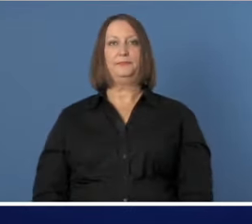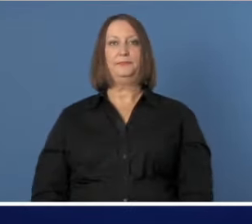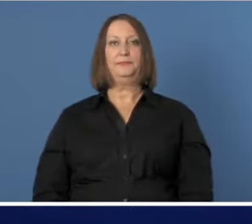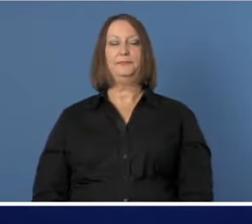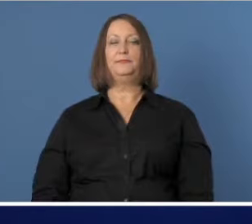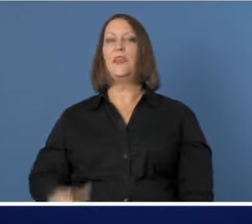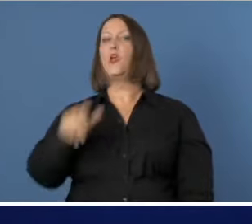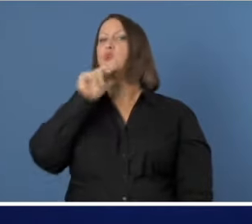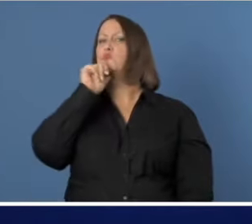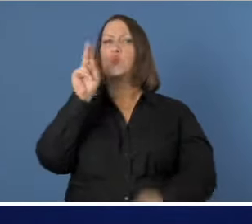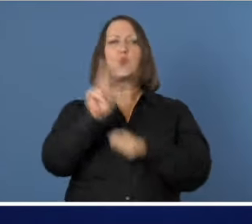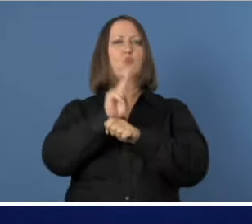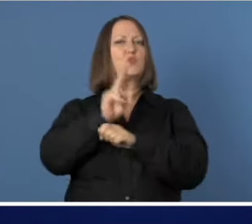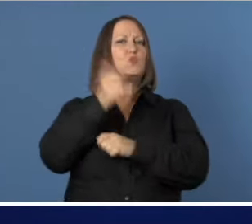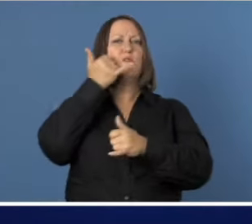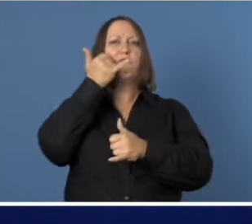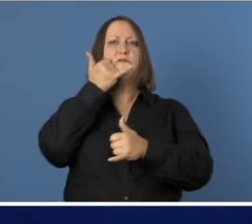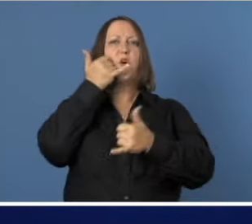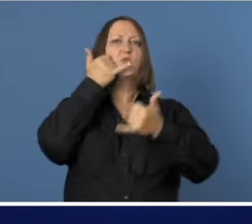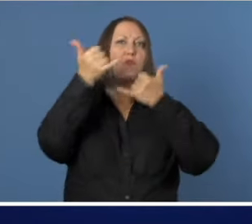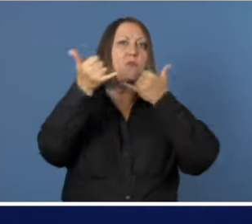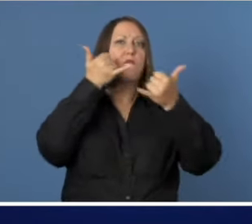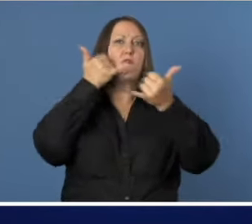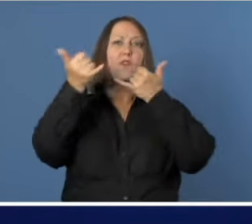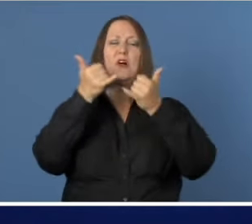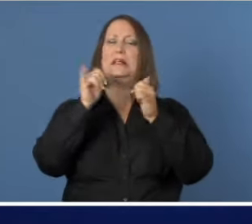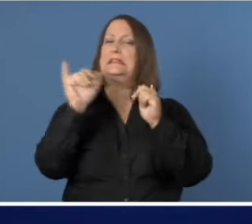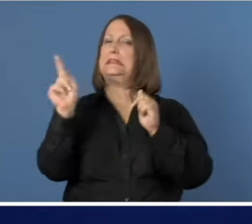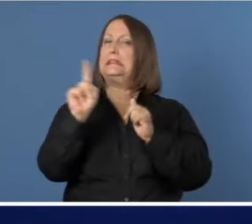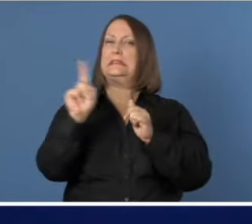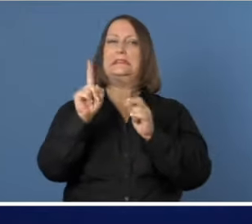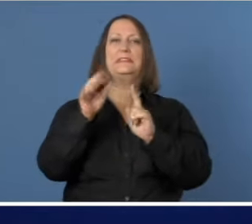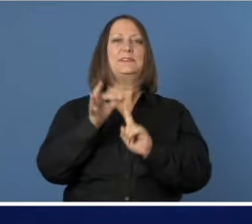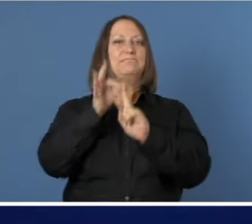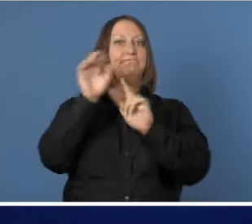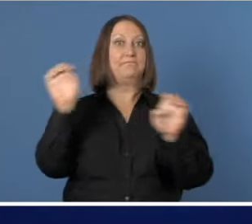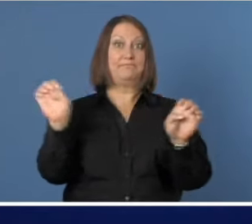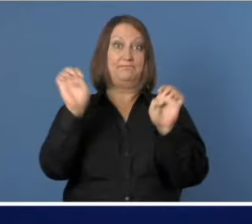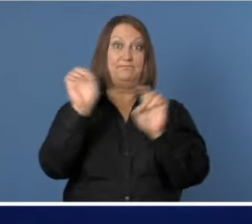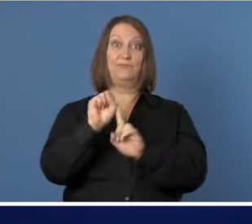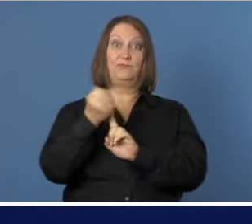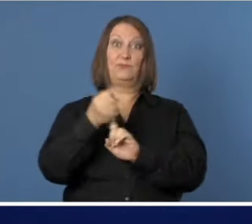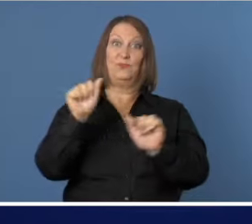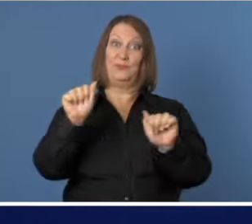Do not use the telephone unless absolutely necessary.